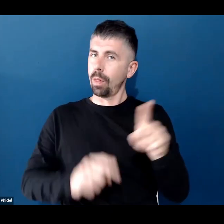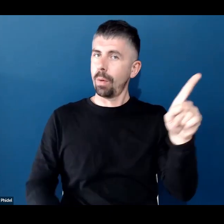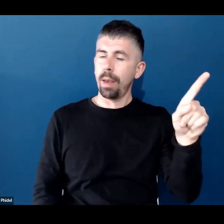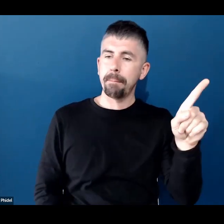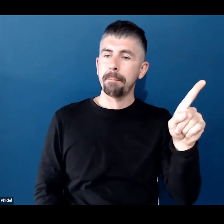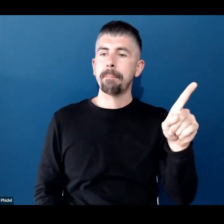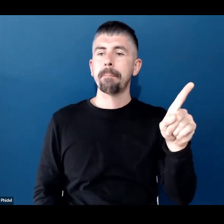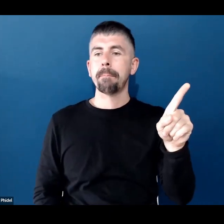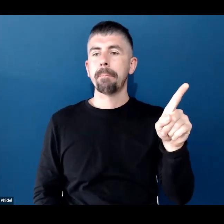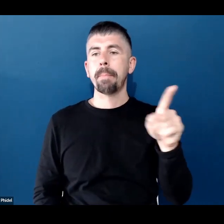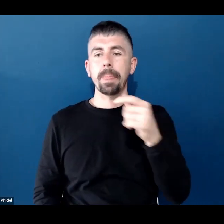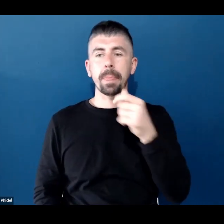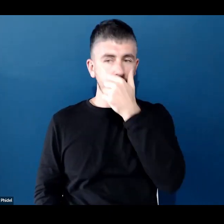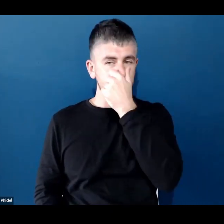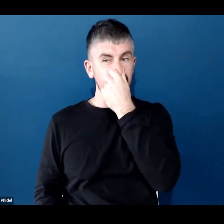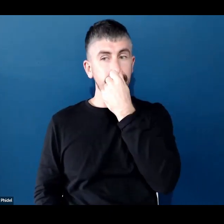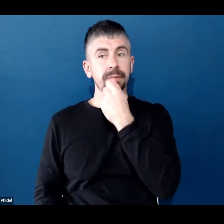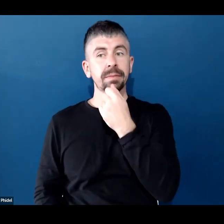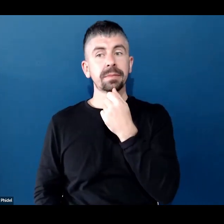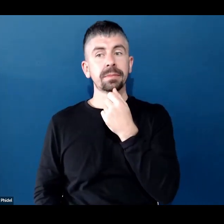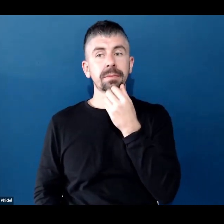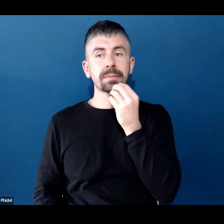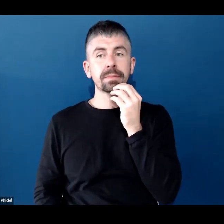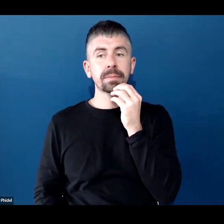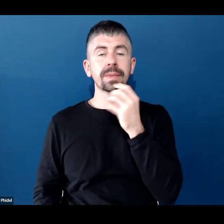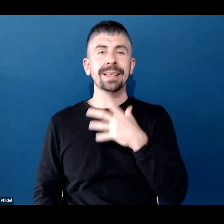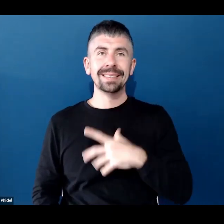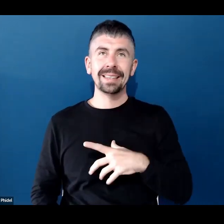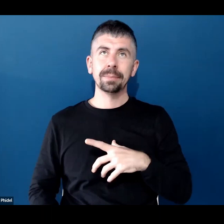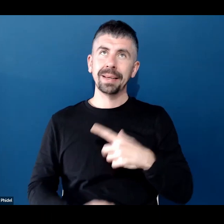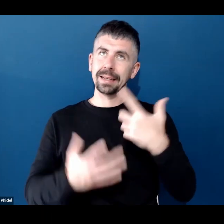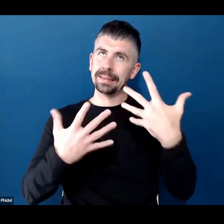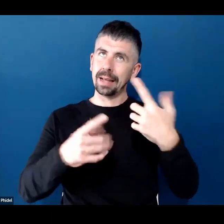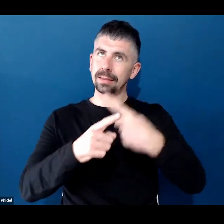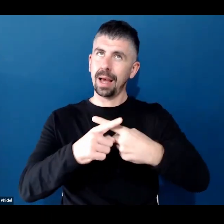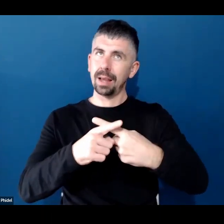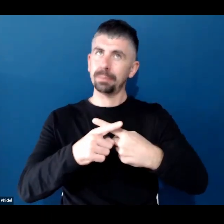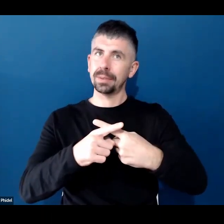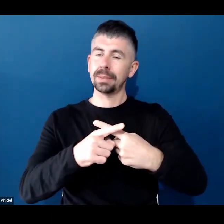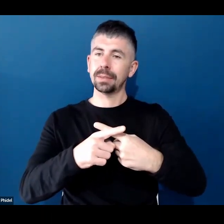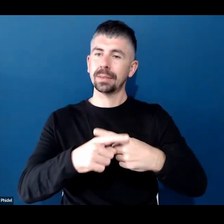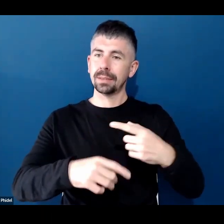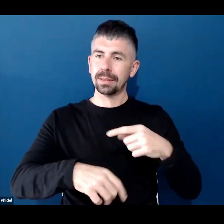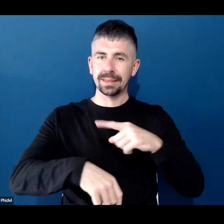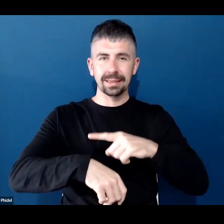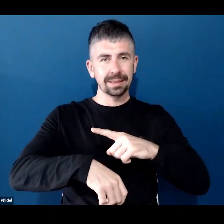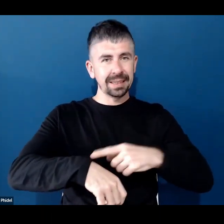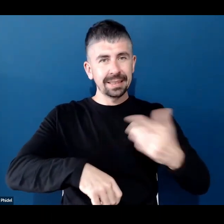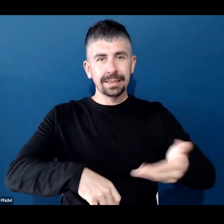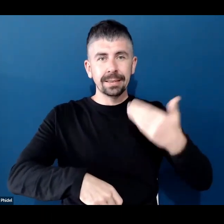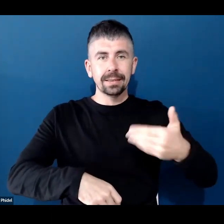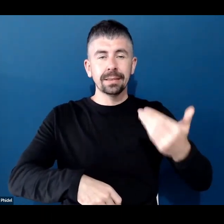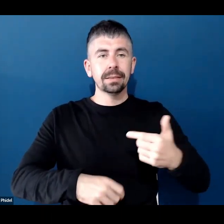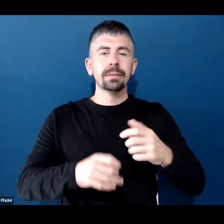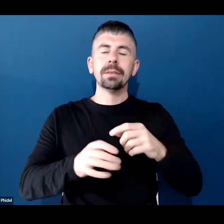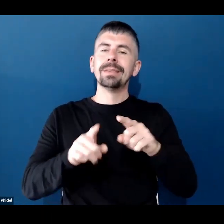every high-income countries, to reach 10 times the speed would be like assuming every human being starting tomorrow is going to run, 10 times as